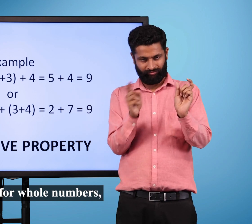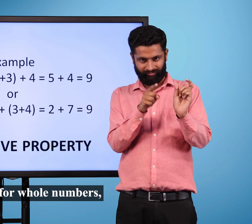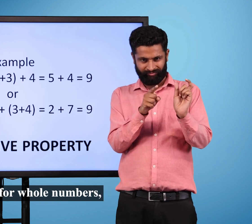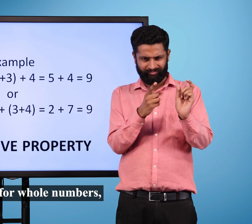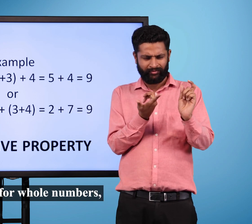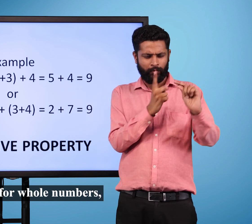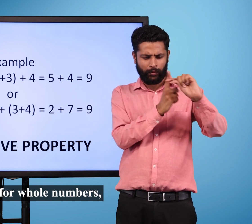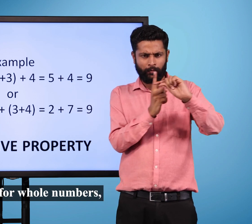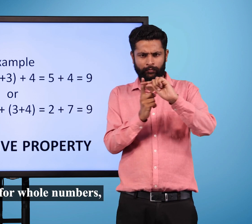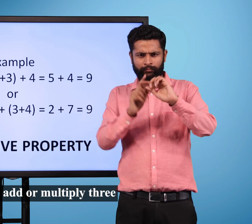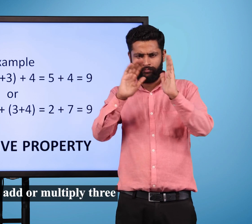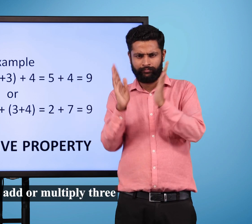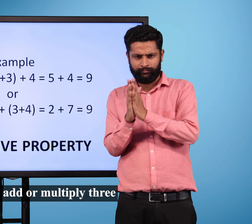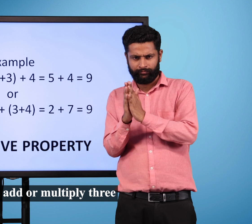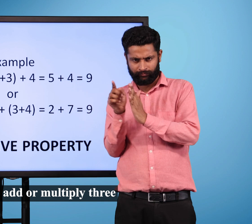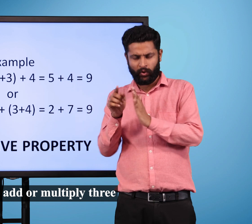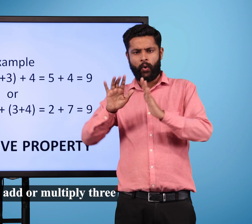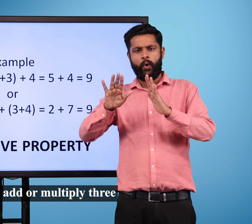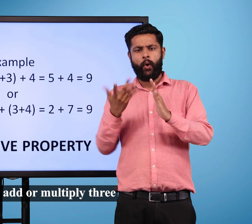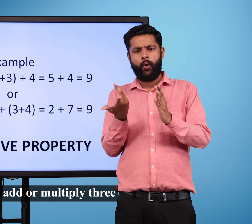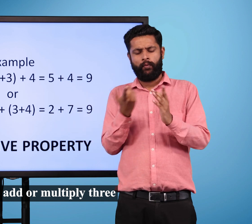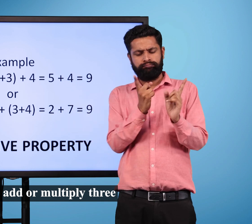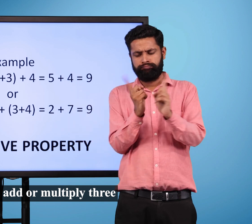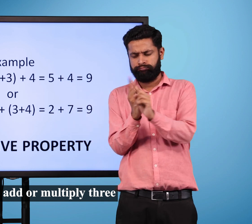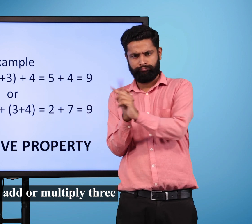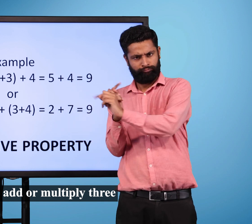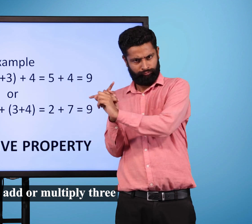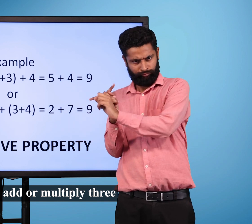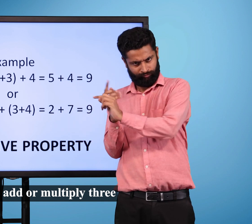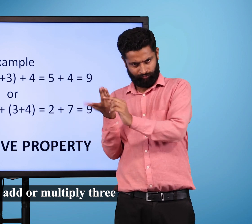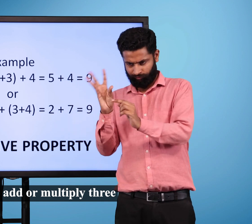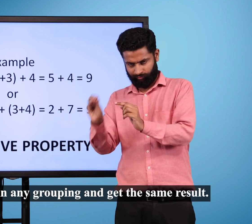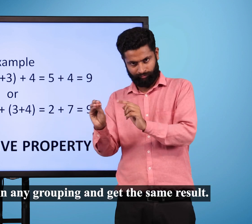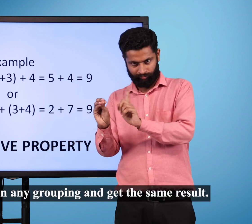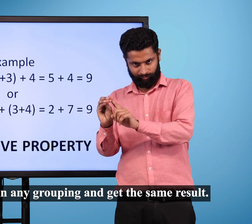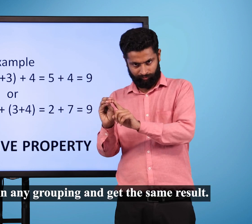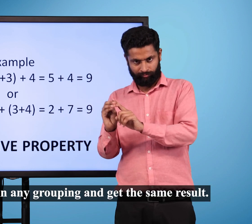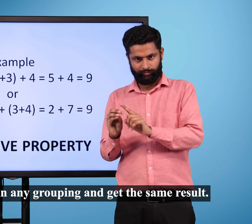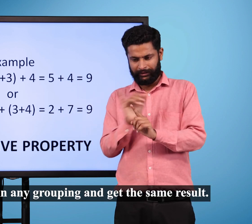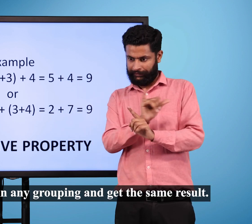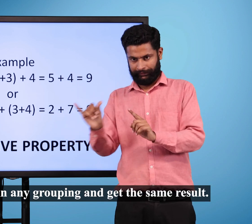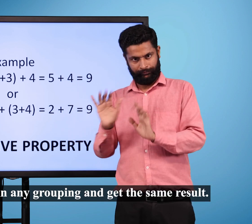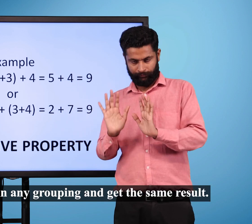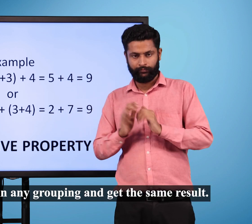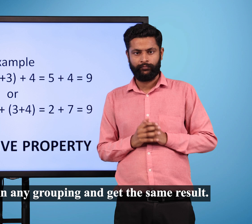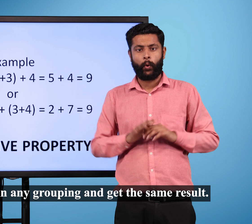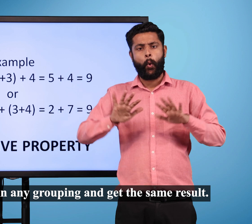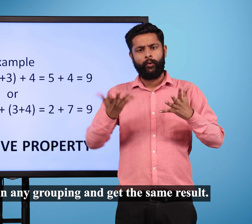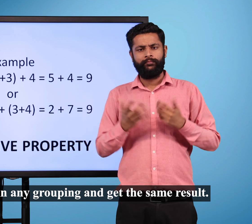for whole numbers, it means that you can add or multiply three or more whole numbers in any grouping and